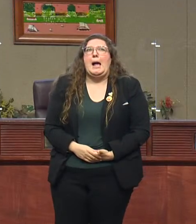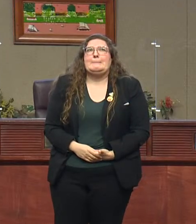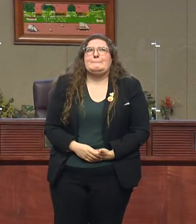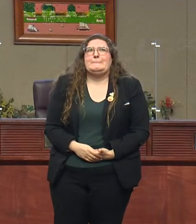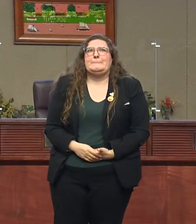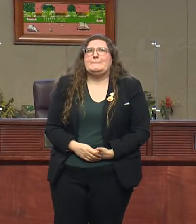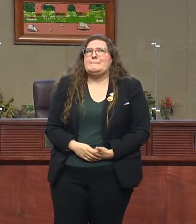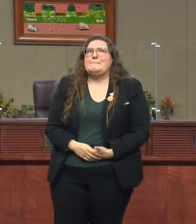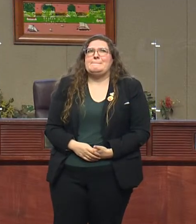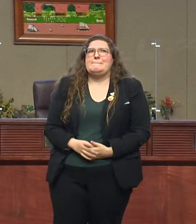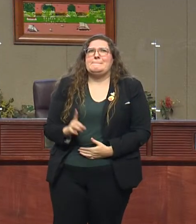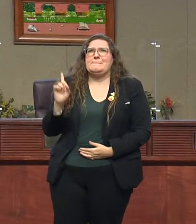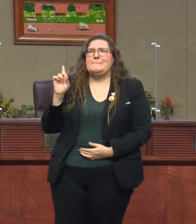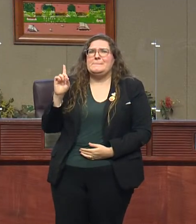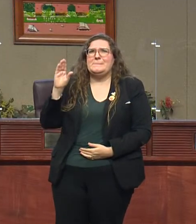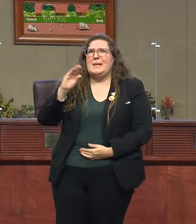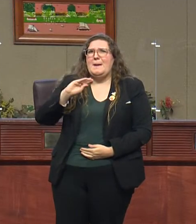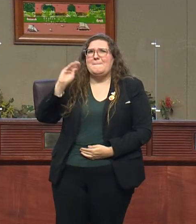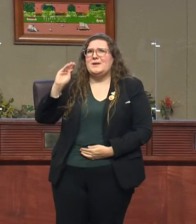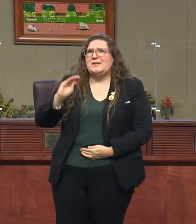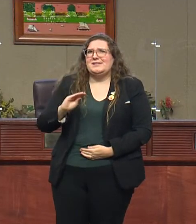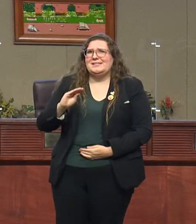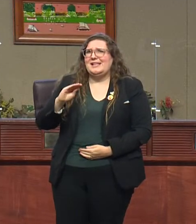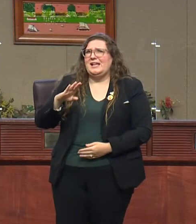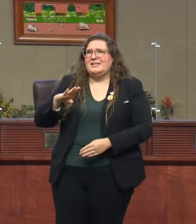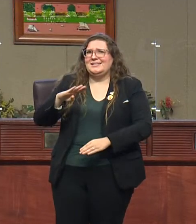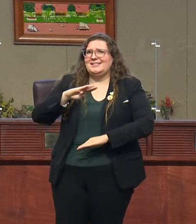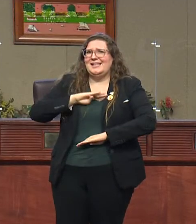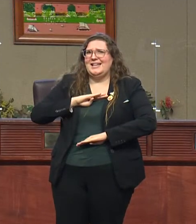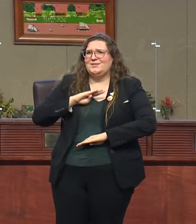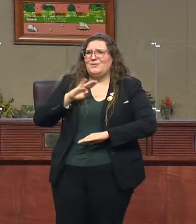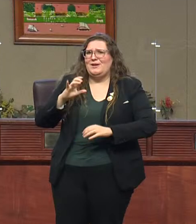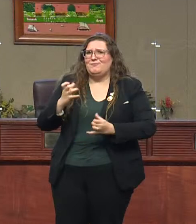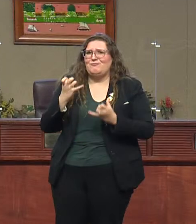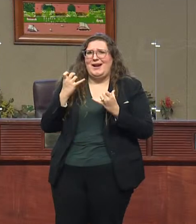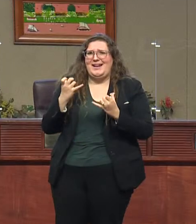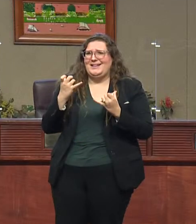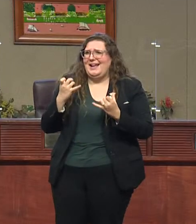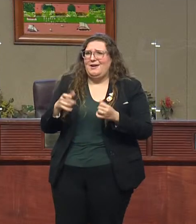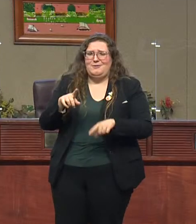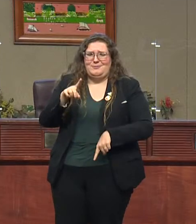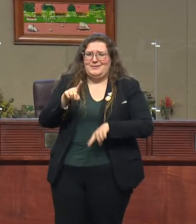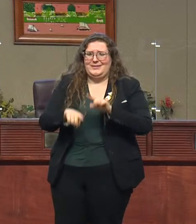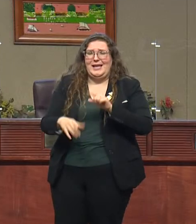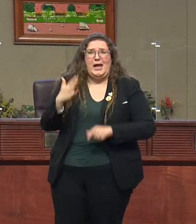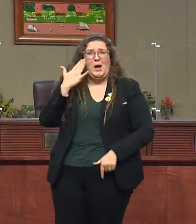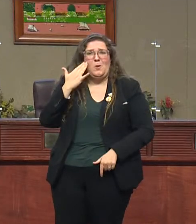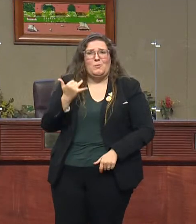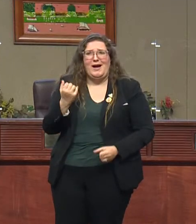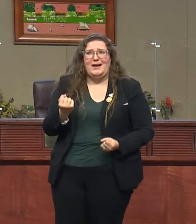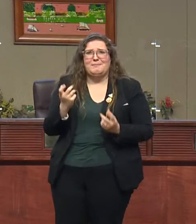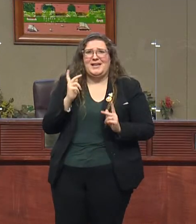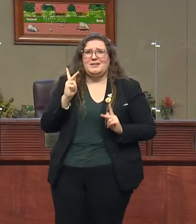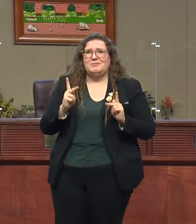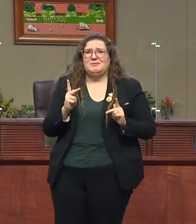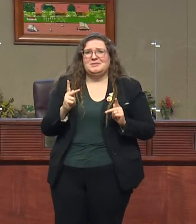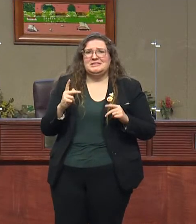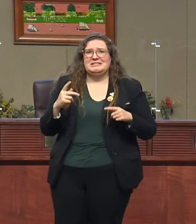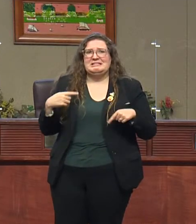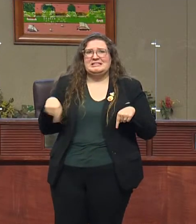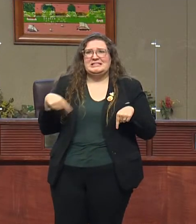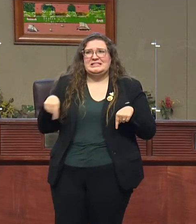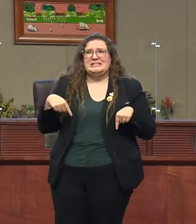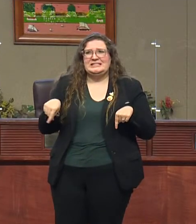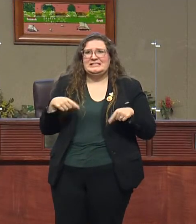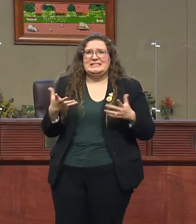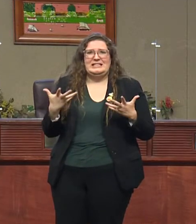not reach that percentage right now with the level of hesitance that we have in the community. And that's an important element